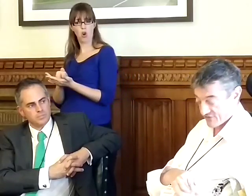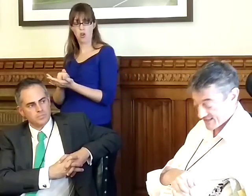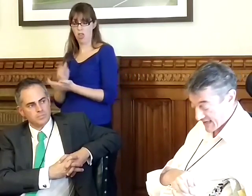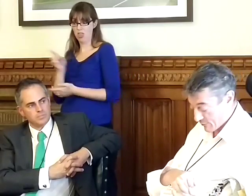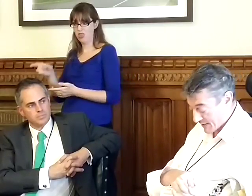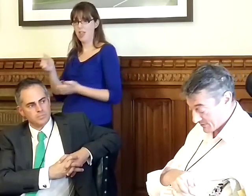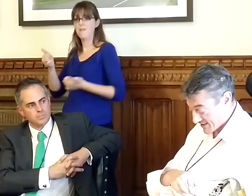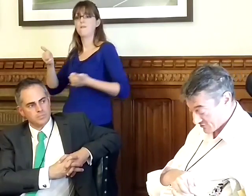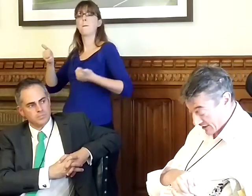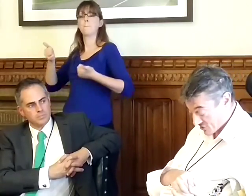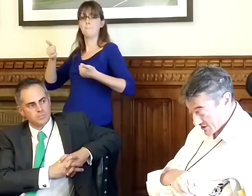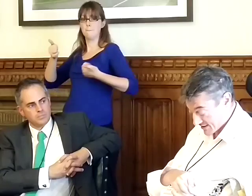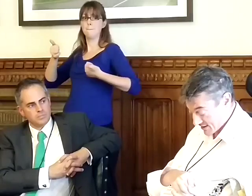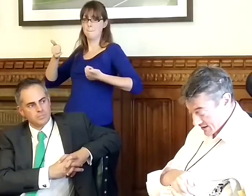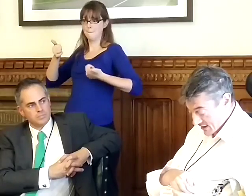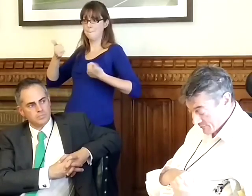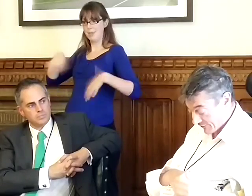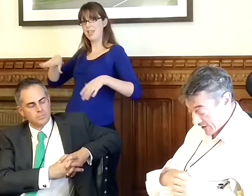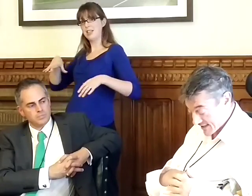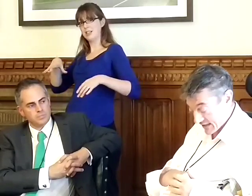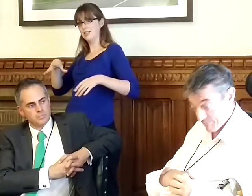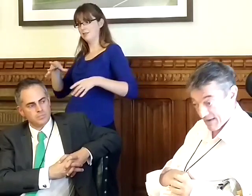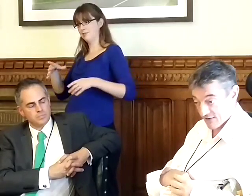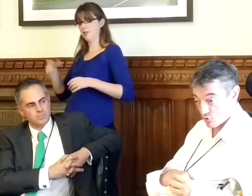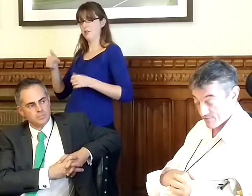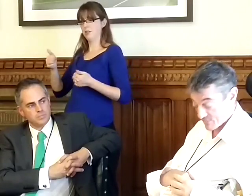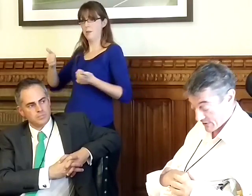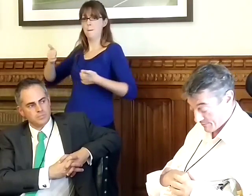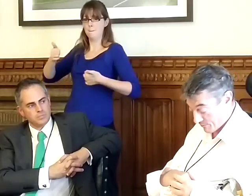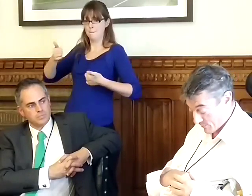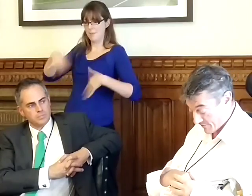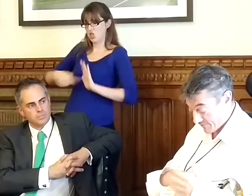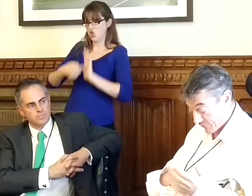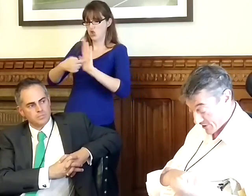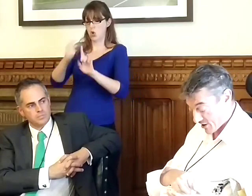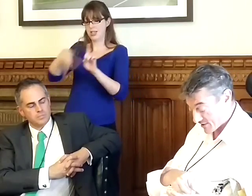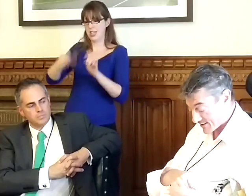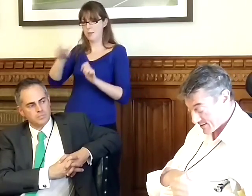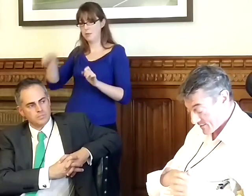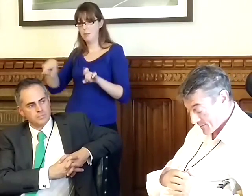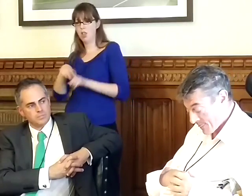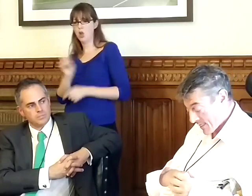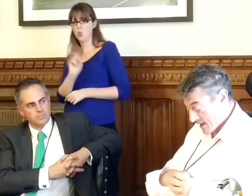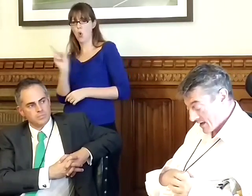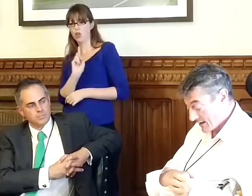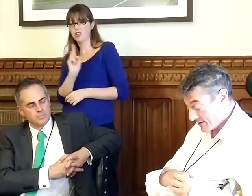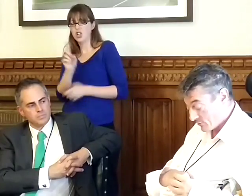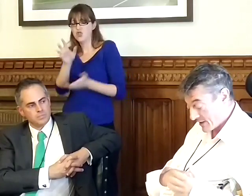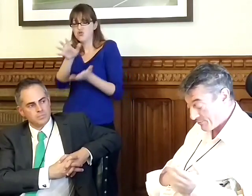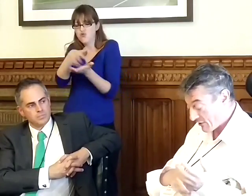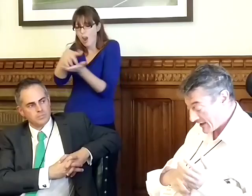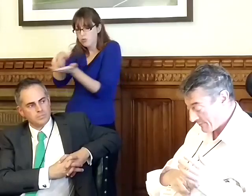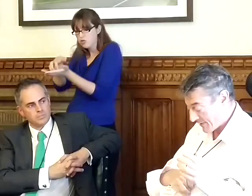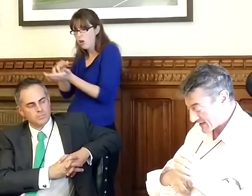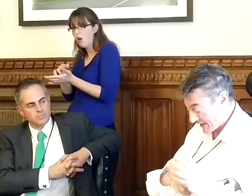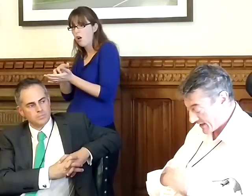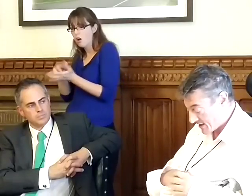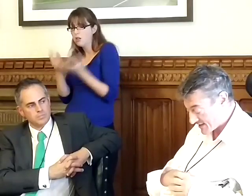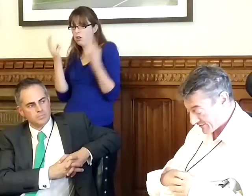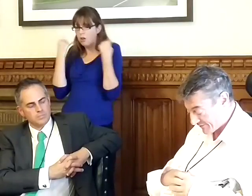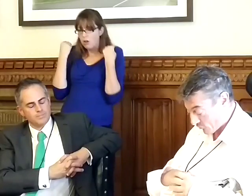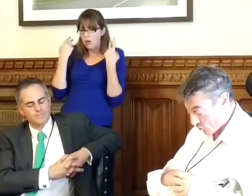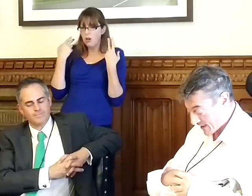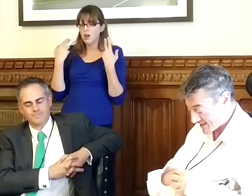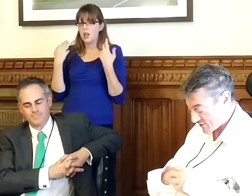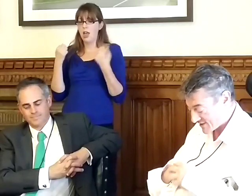narrative of disabled people's challenges, providing the backdrop for the cuts. And with the Paralympics